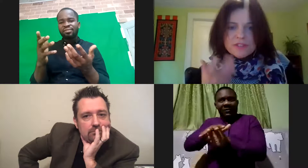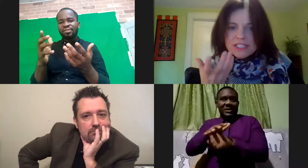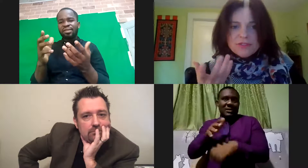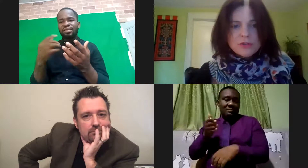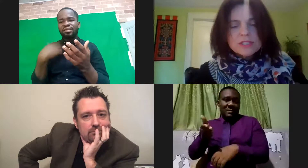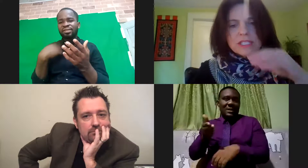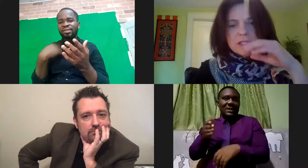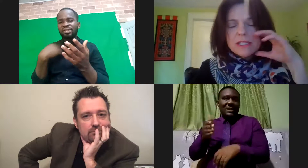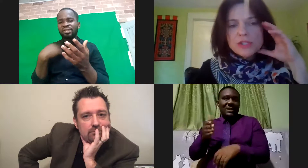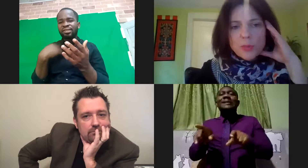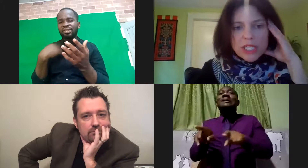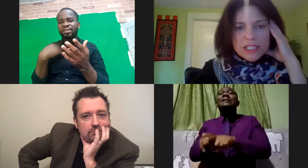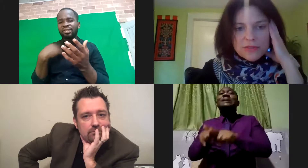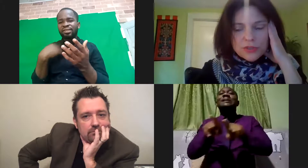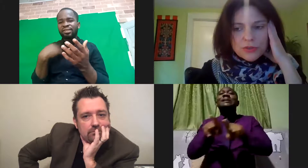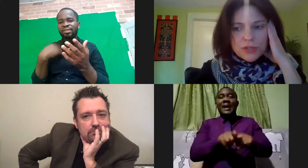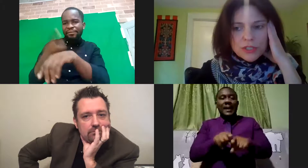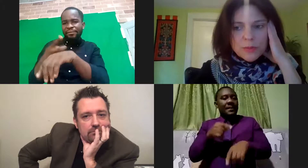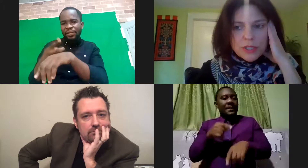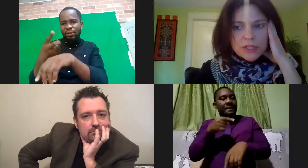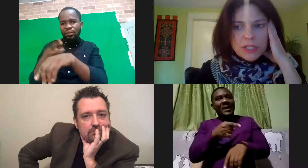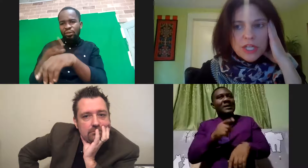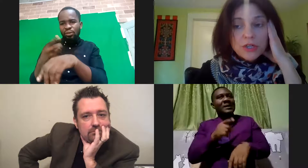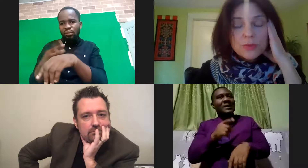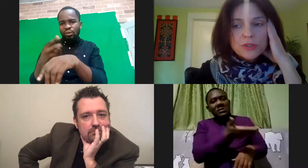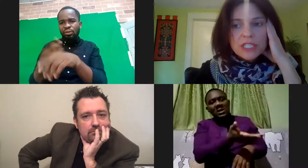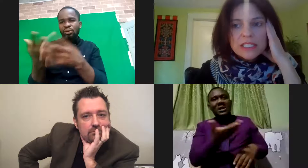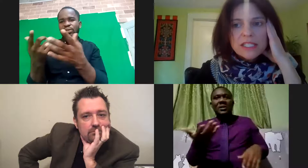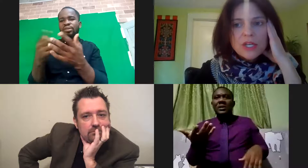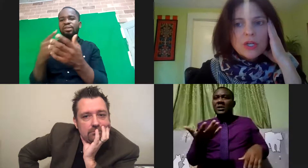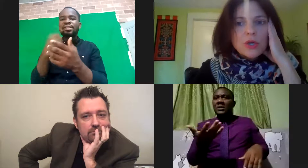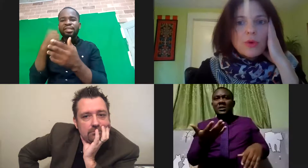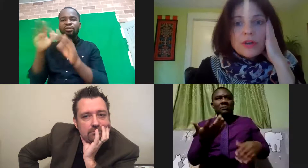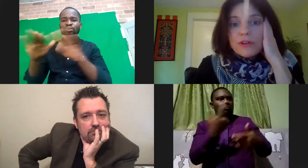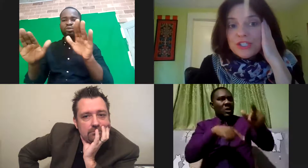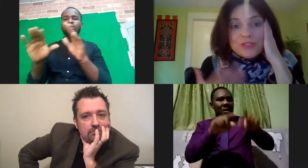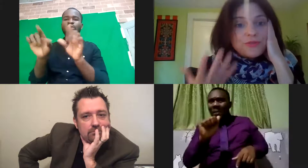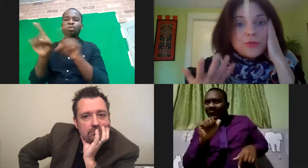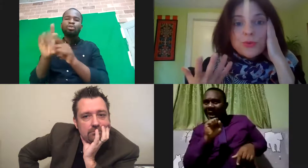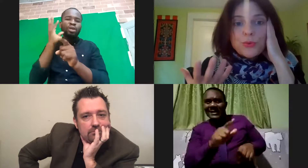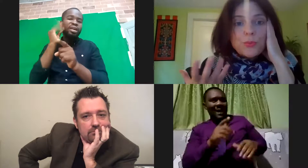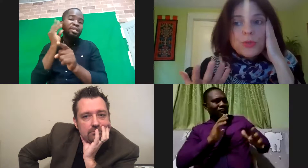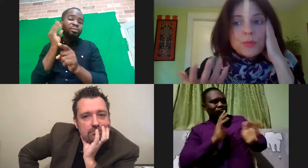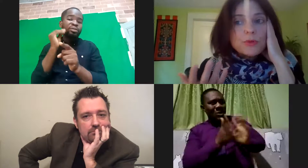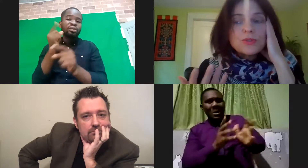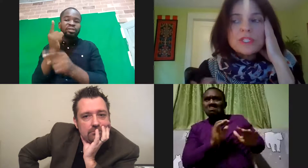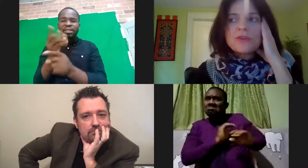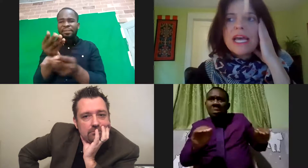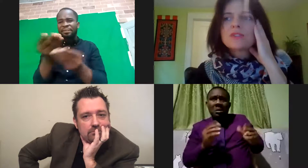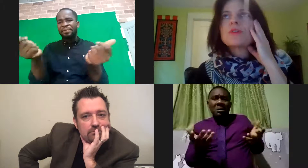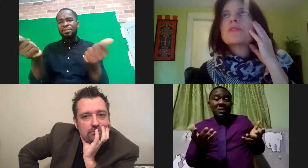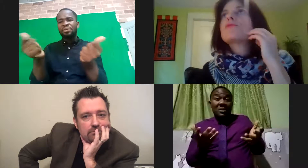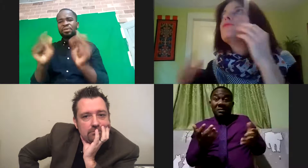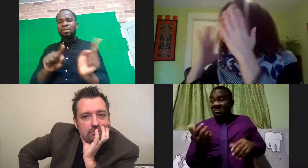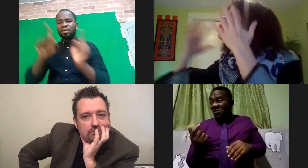some of the difficulties that so many deaf children are experiencing in their communities, where there are just few people to